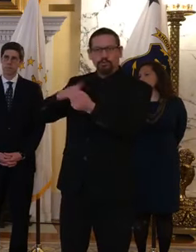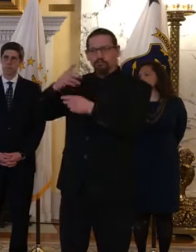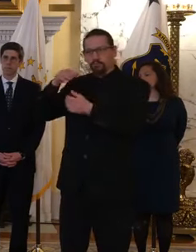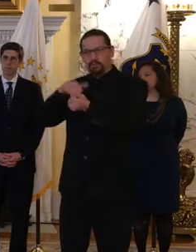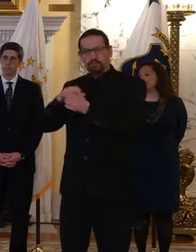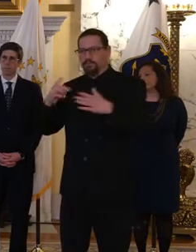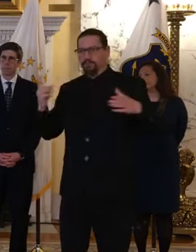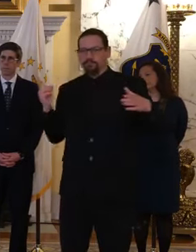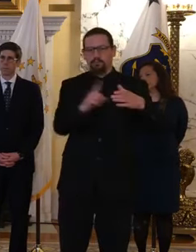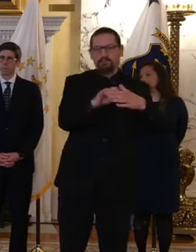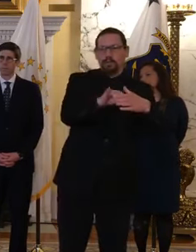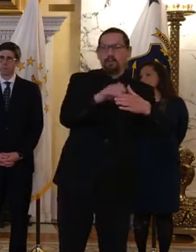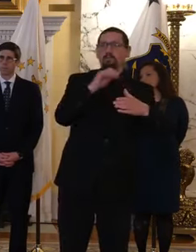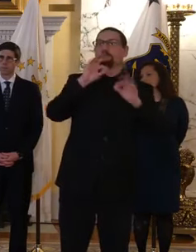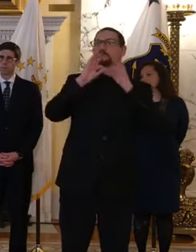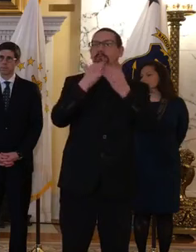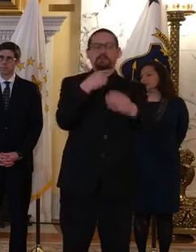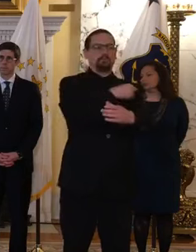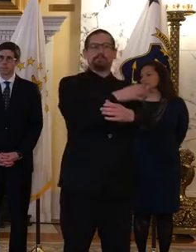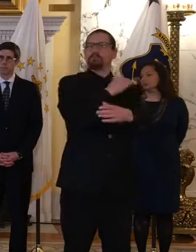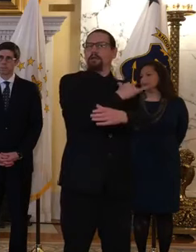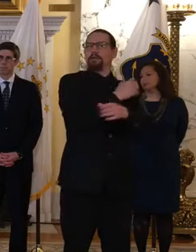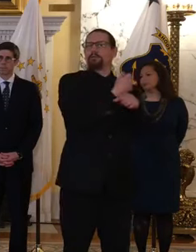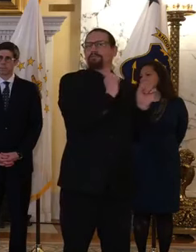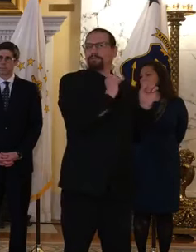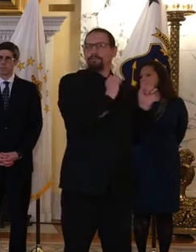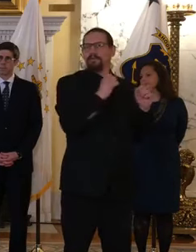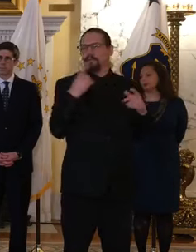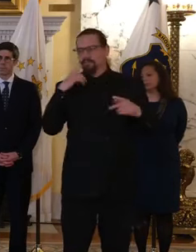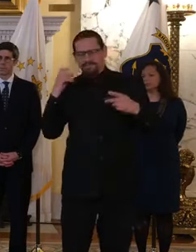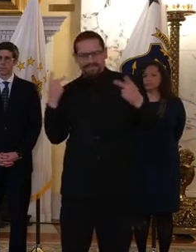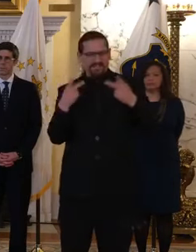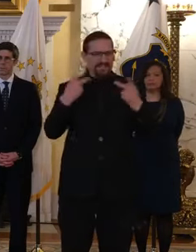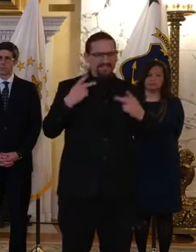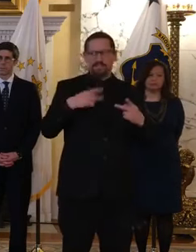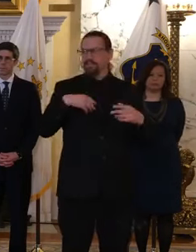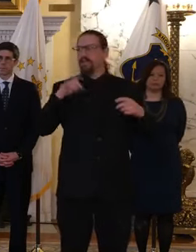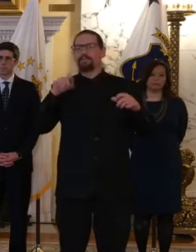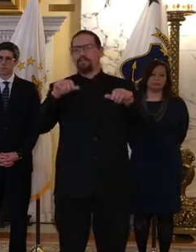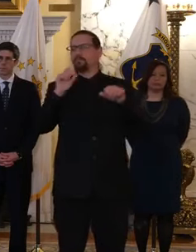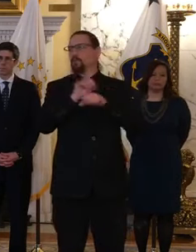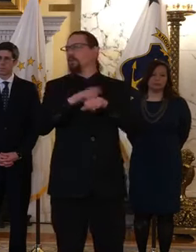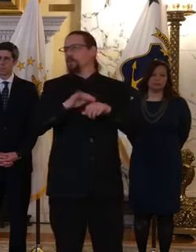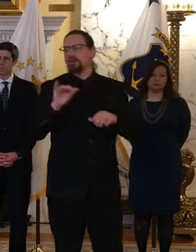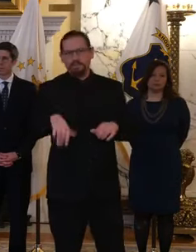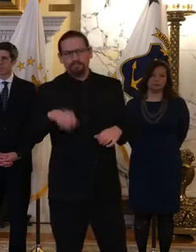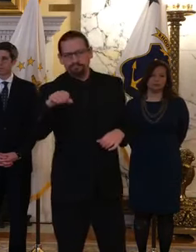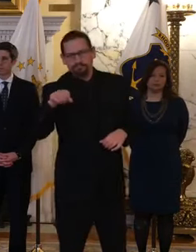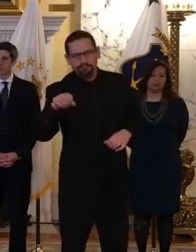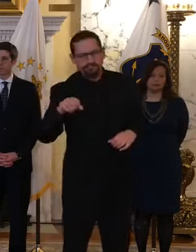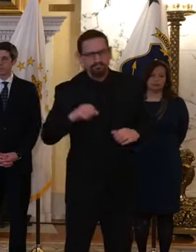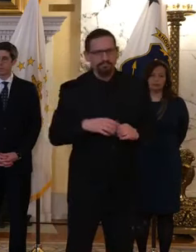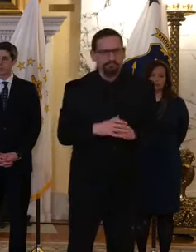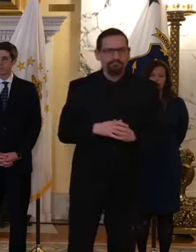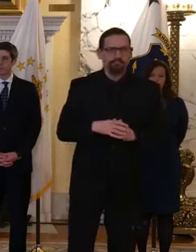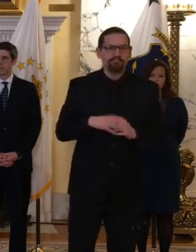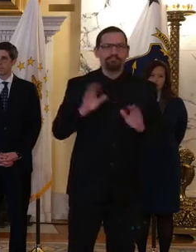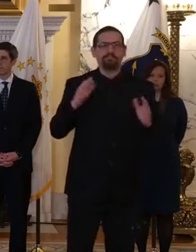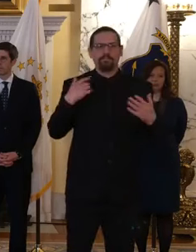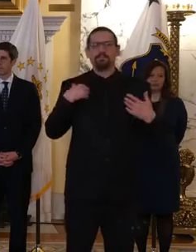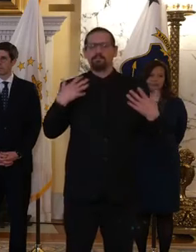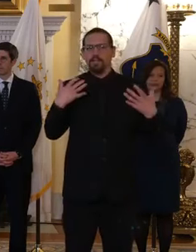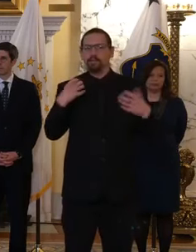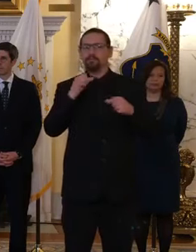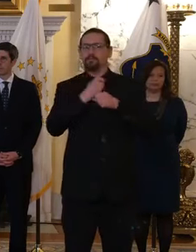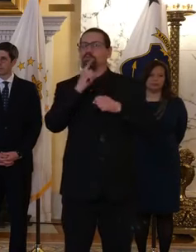safely, but want to also be able to accommodate healthcare workers and other critical infrastructure workers who need to be able to have a place